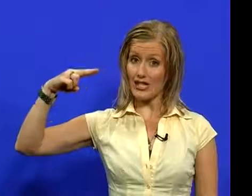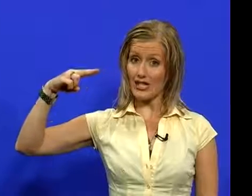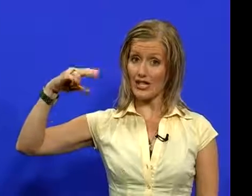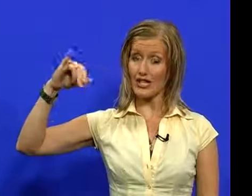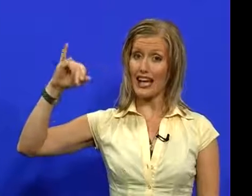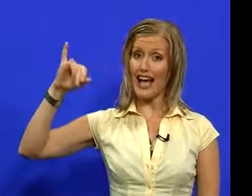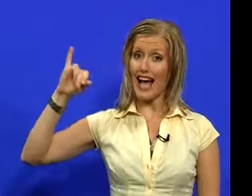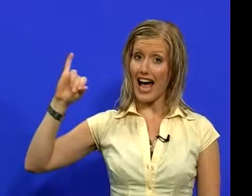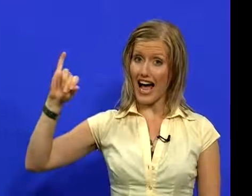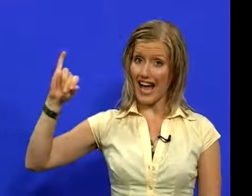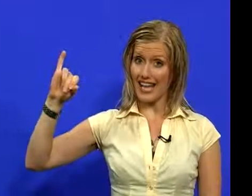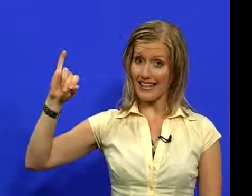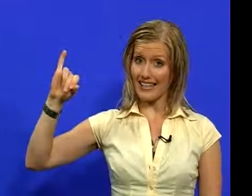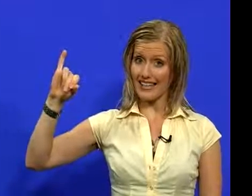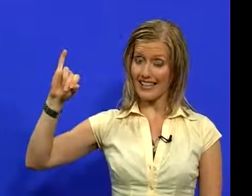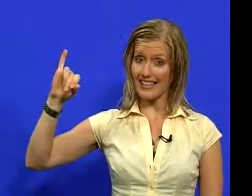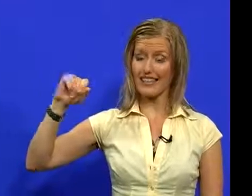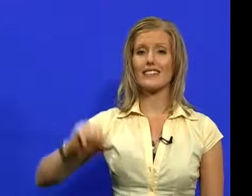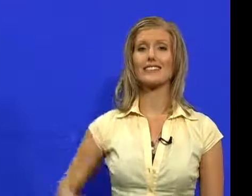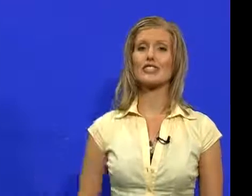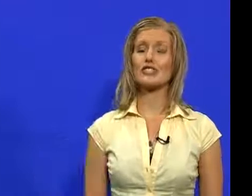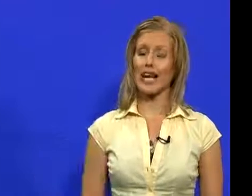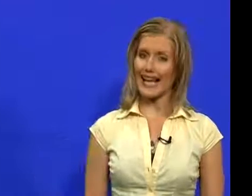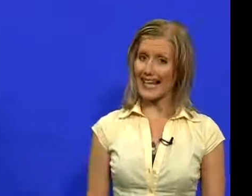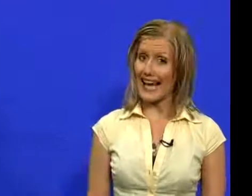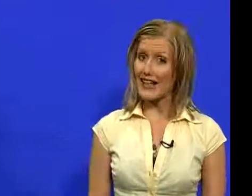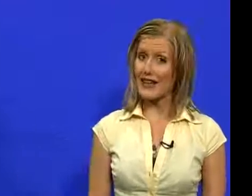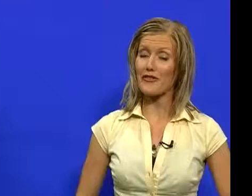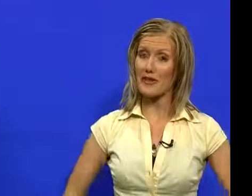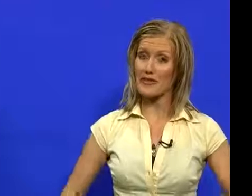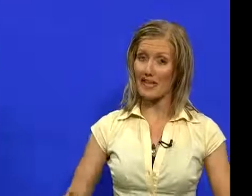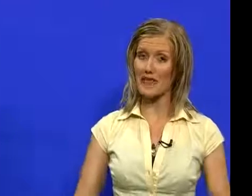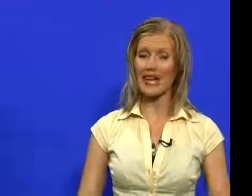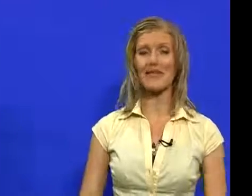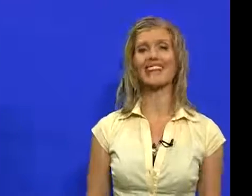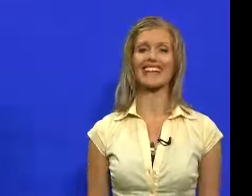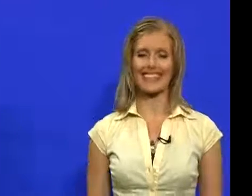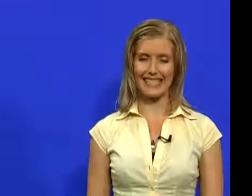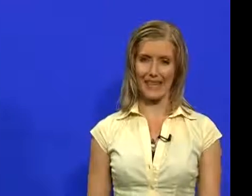H, I, J, K, and L, of course, will be coming up in our next clip.